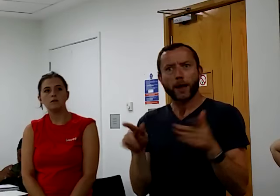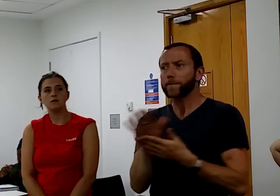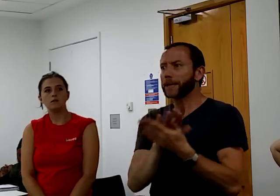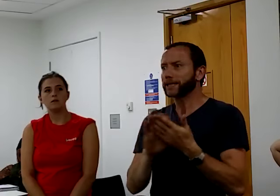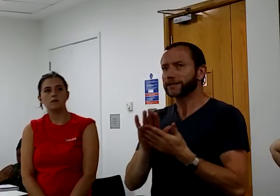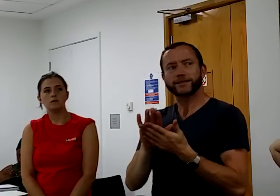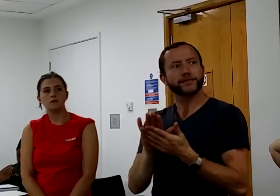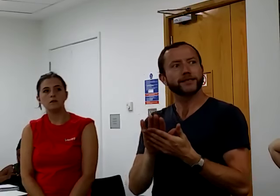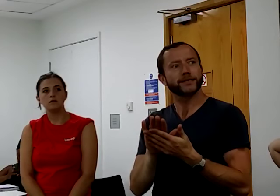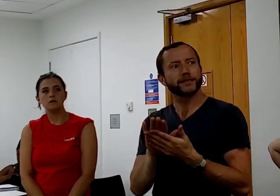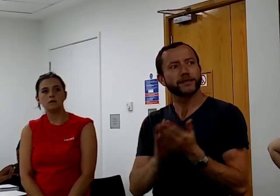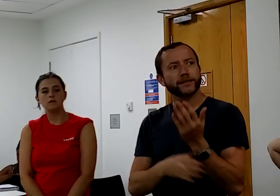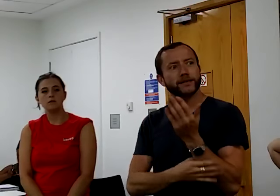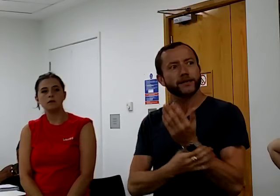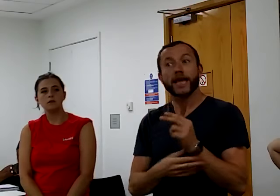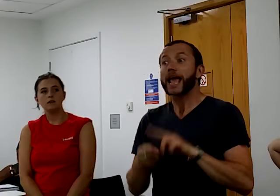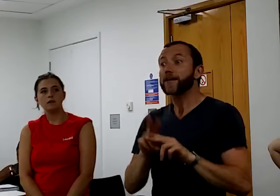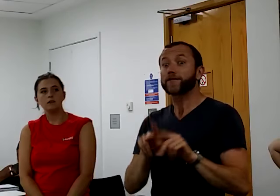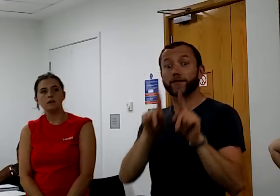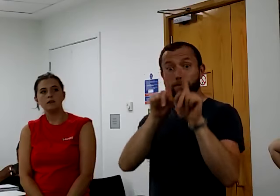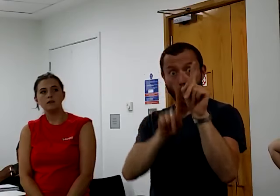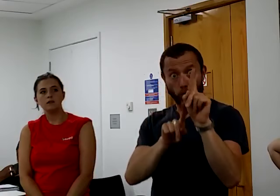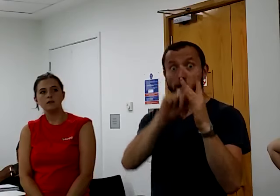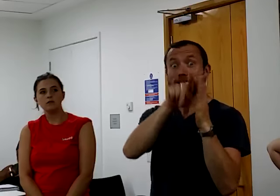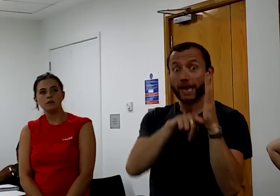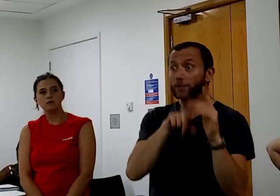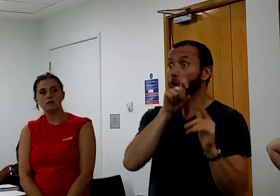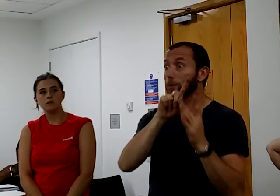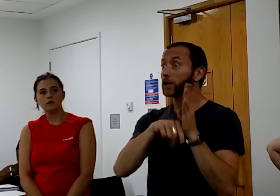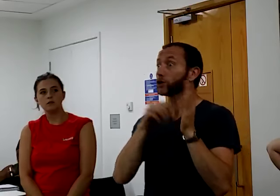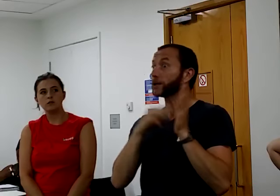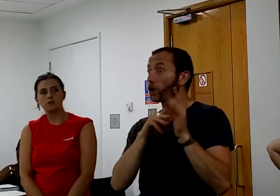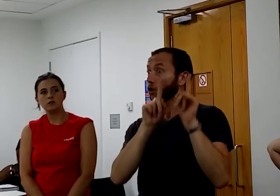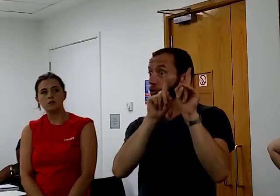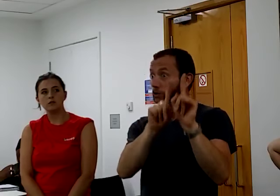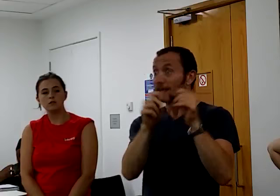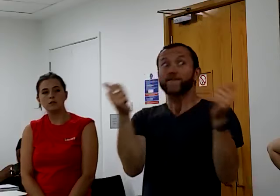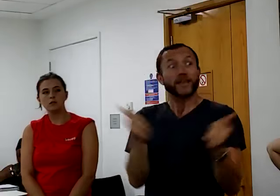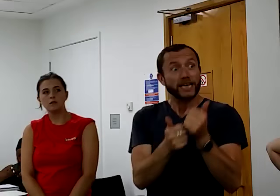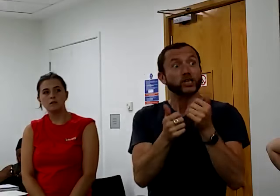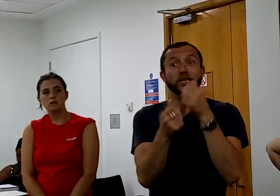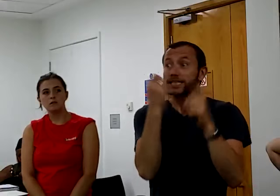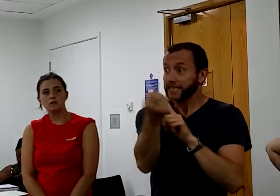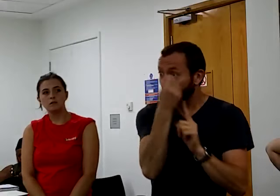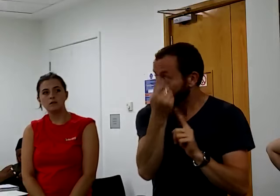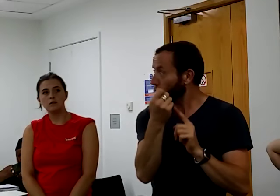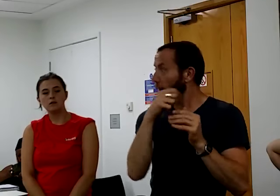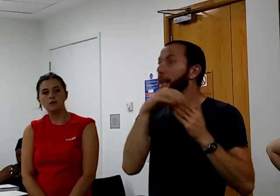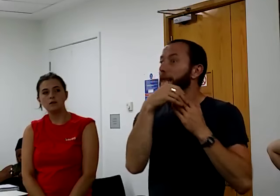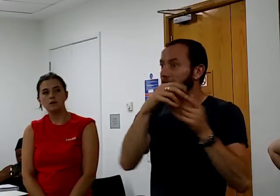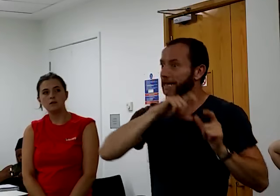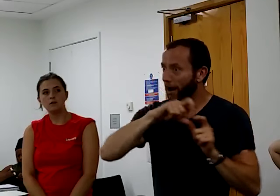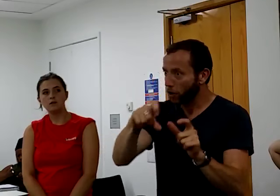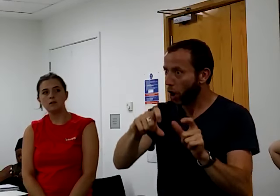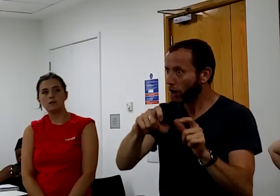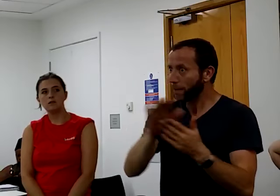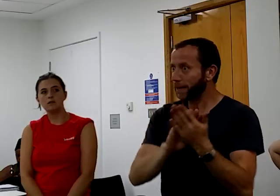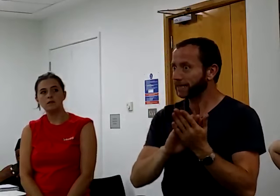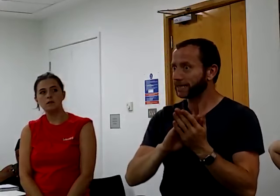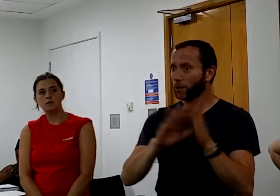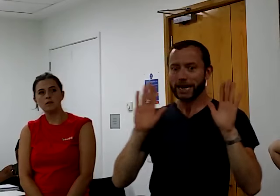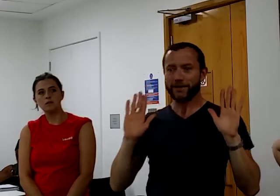him alone. If him and John get through this bit, we still have to campaign and fight